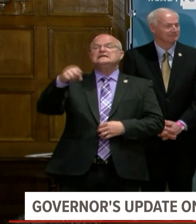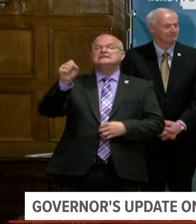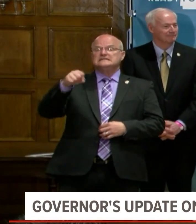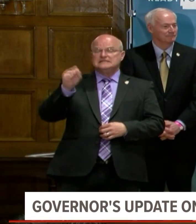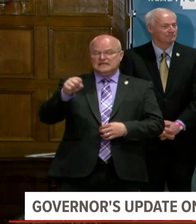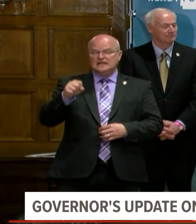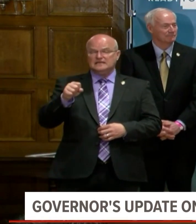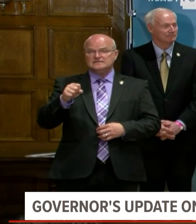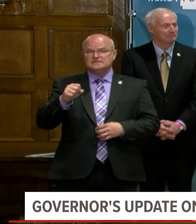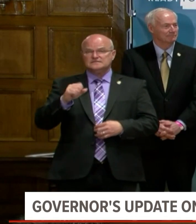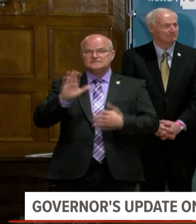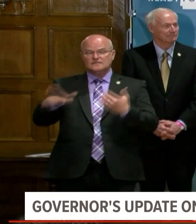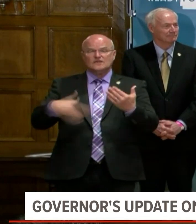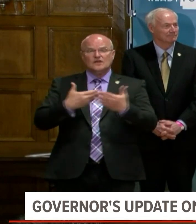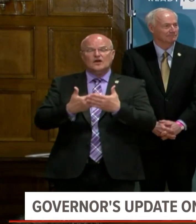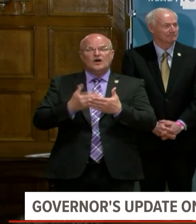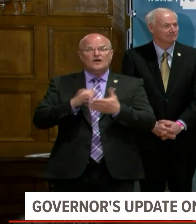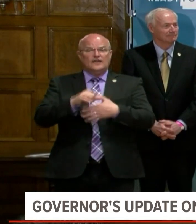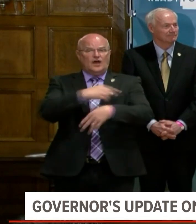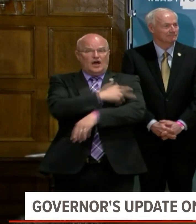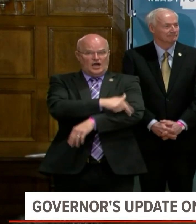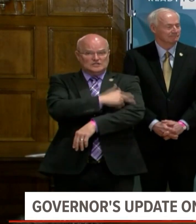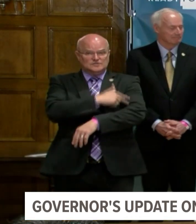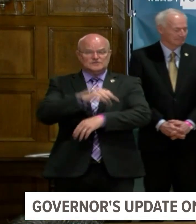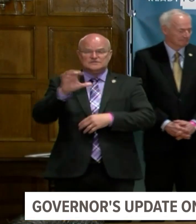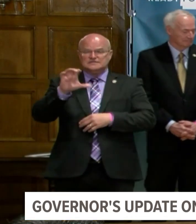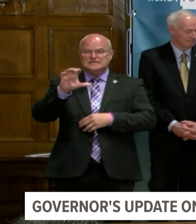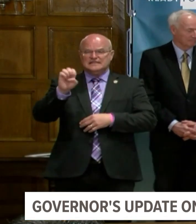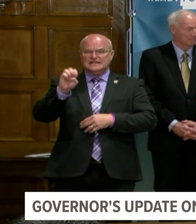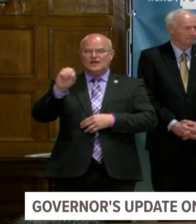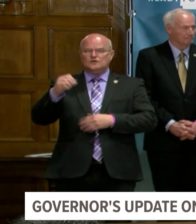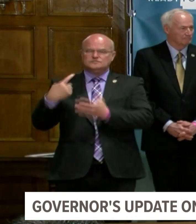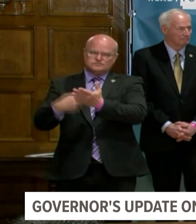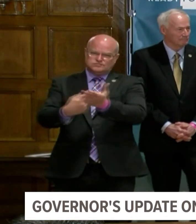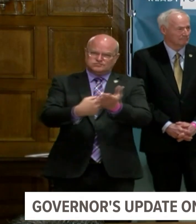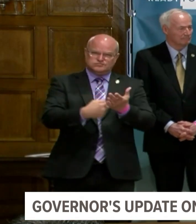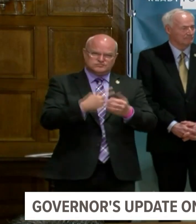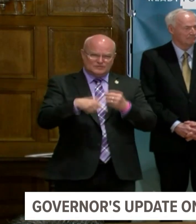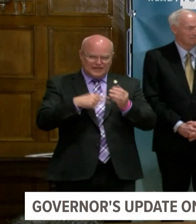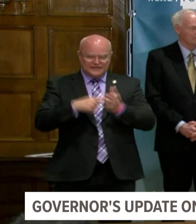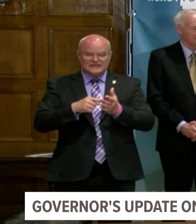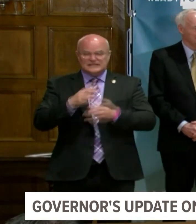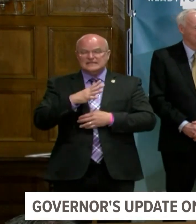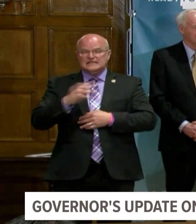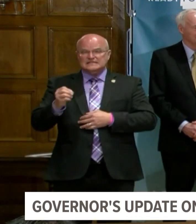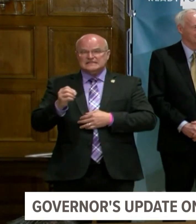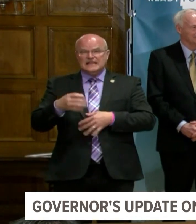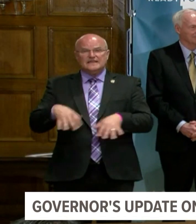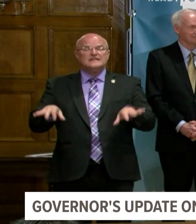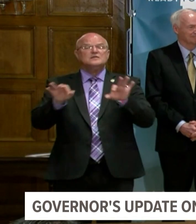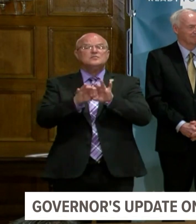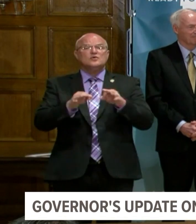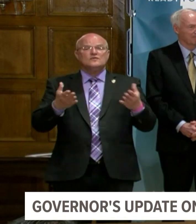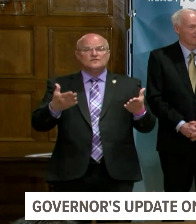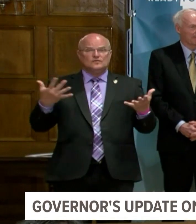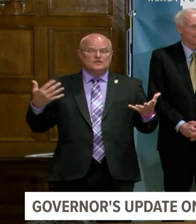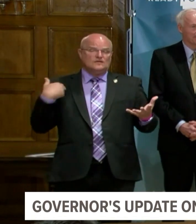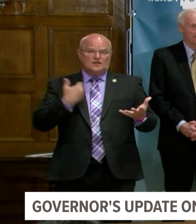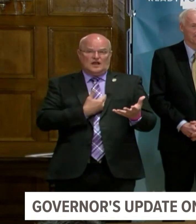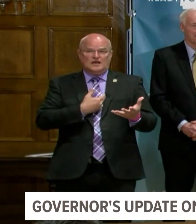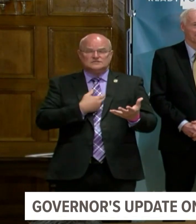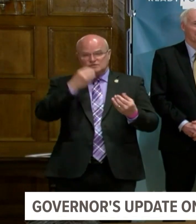Yes, all the hospital CEOs have been in discussions about this, and the importance is for us